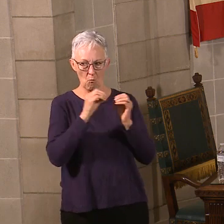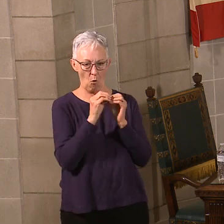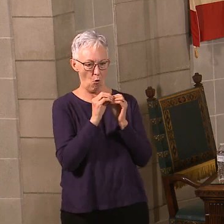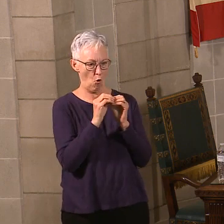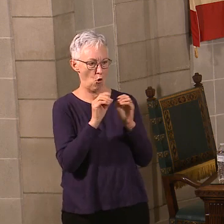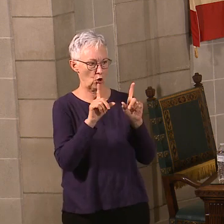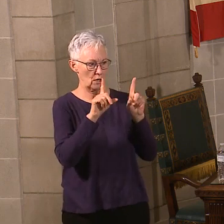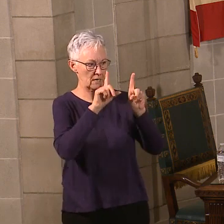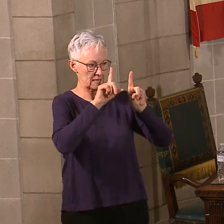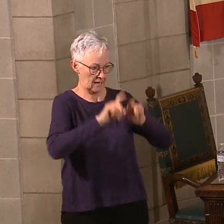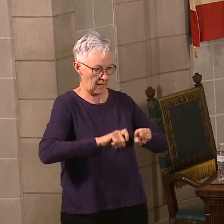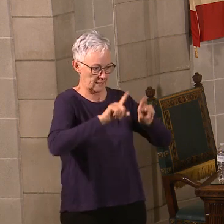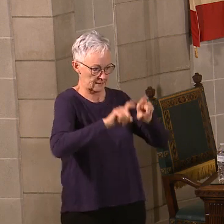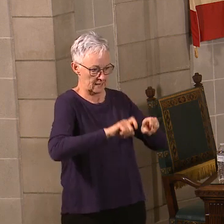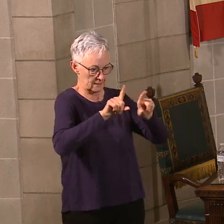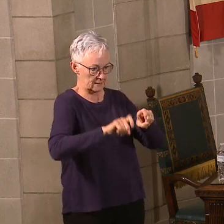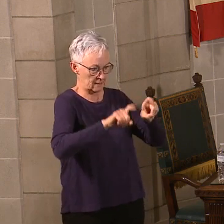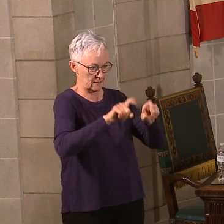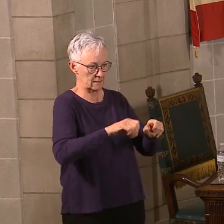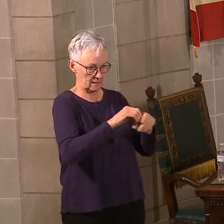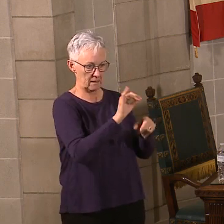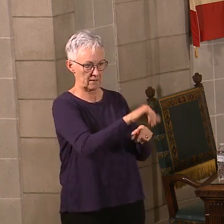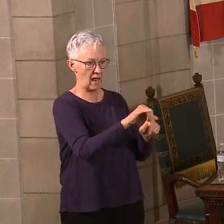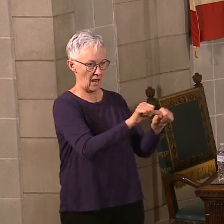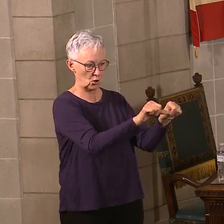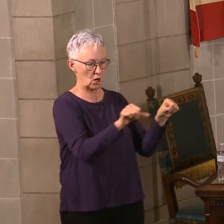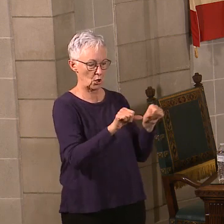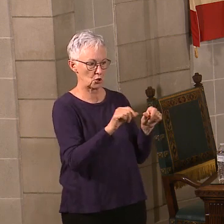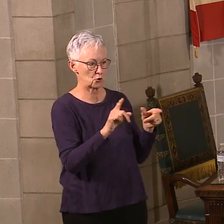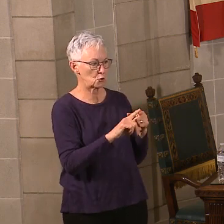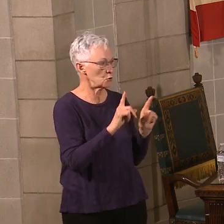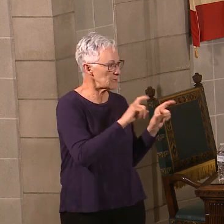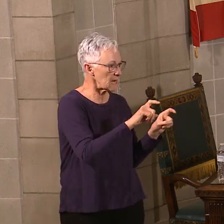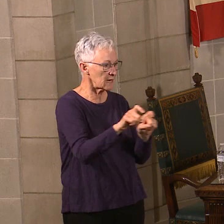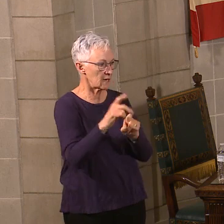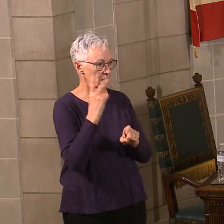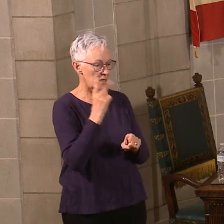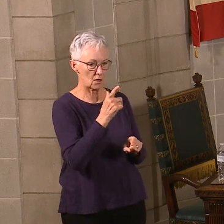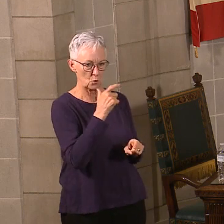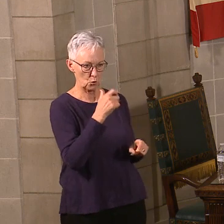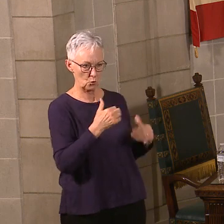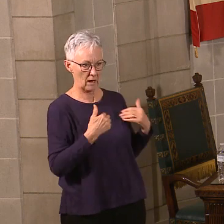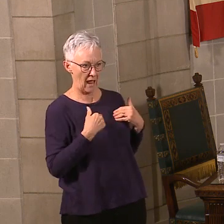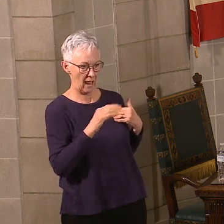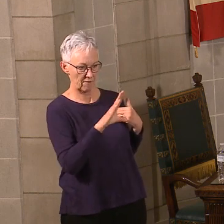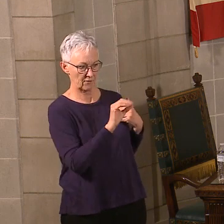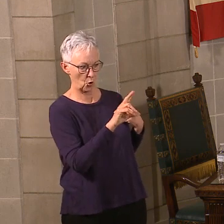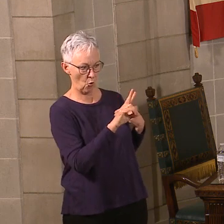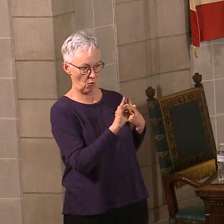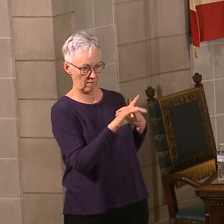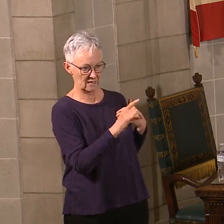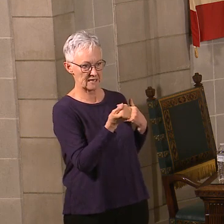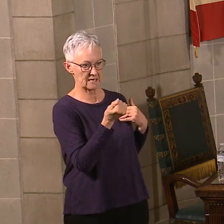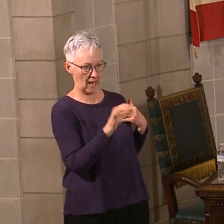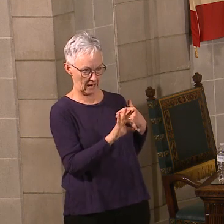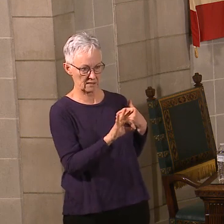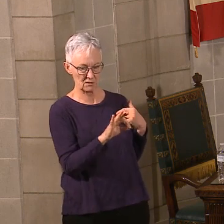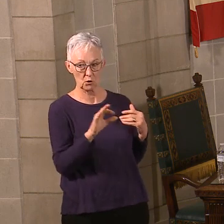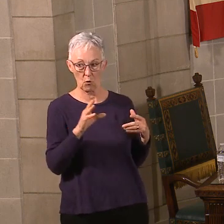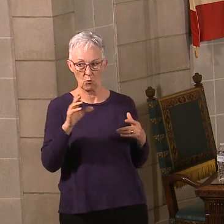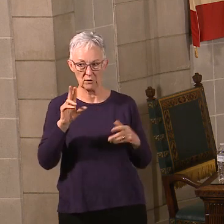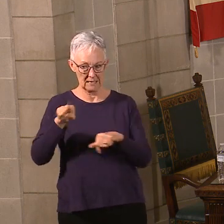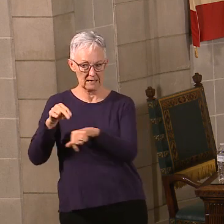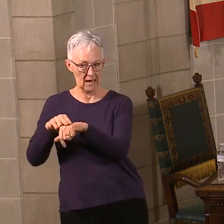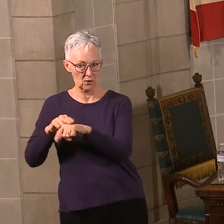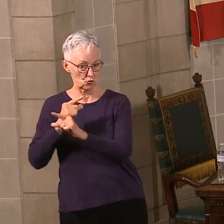the National Guard folks who helped us out to be able to get the YRTC testing done, and they're going to be re-gearing to do additional testing in Kearney and